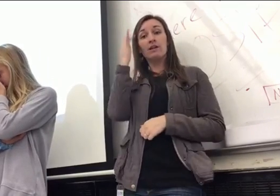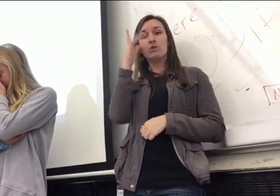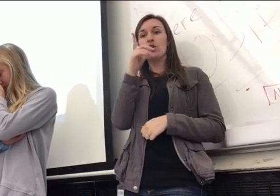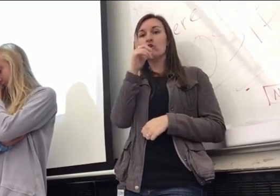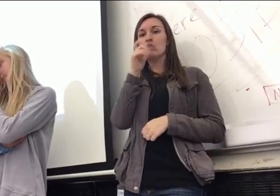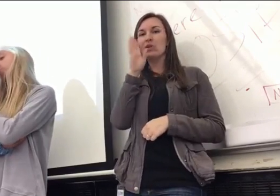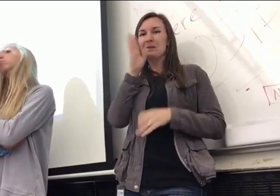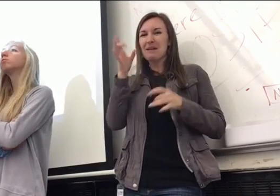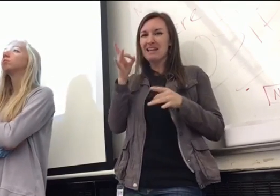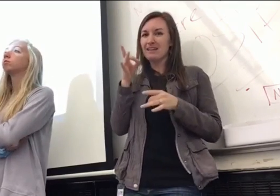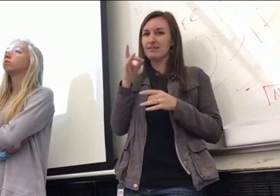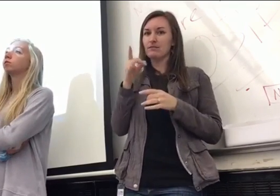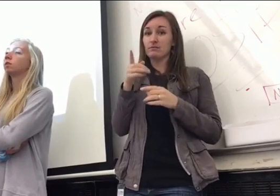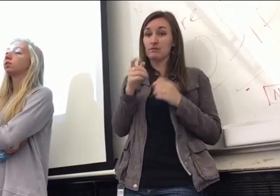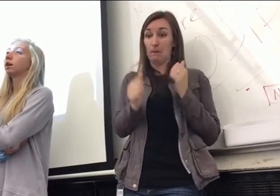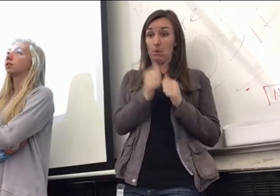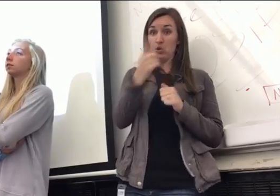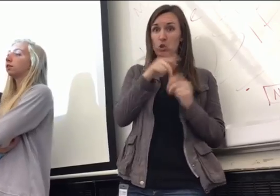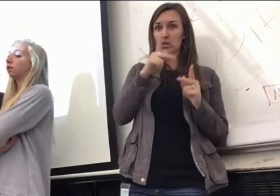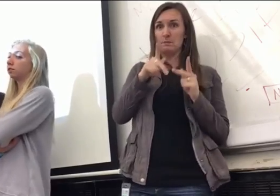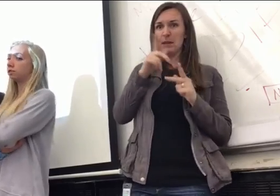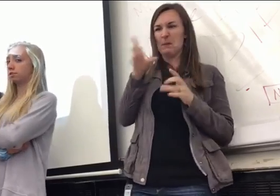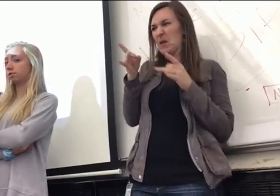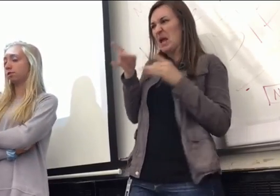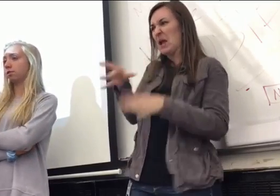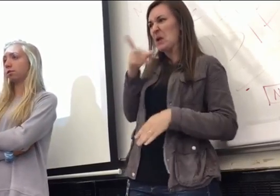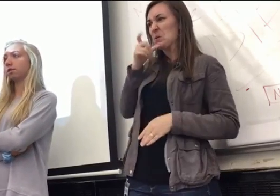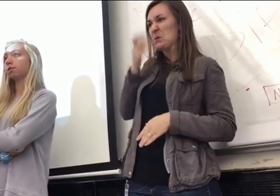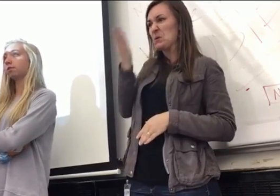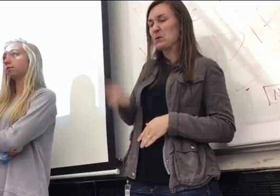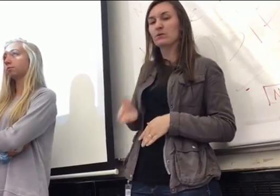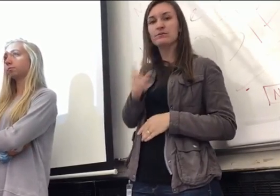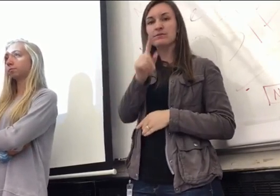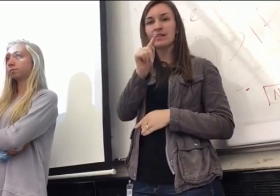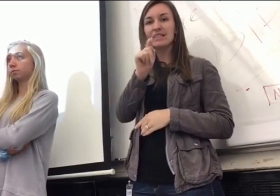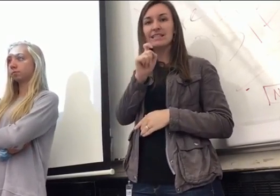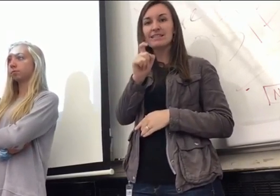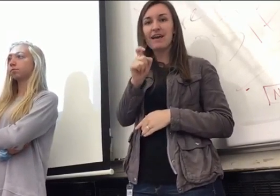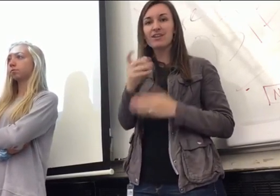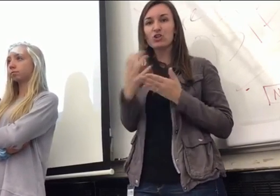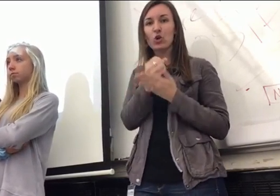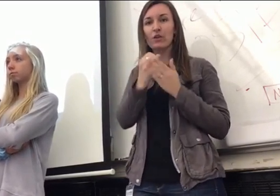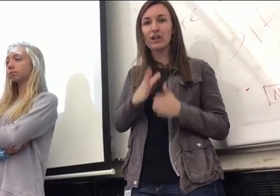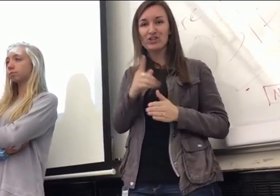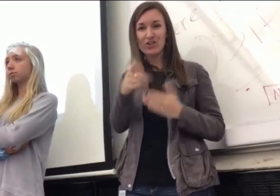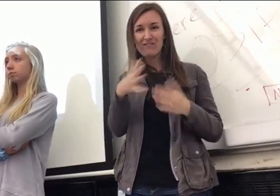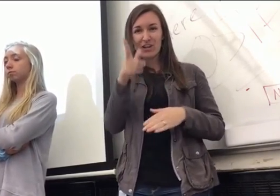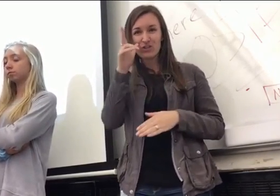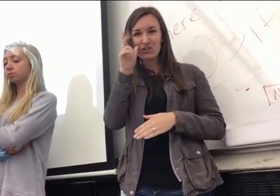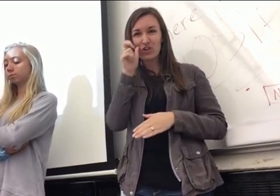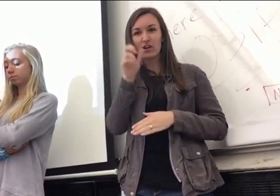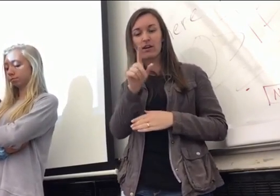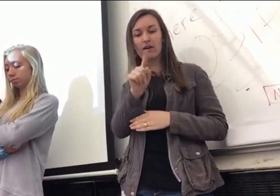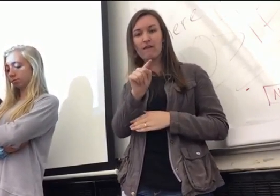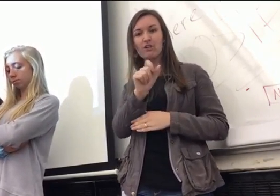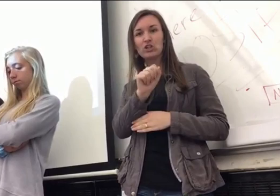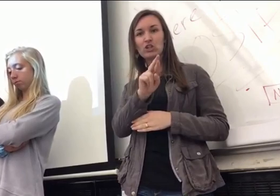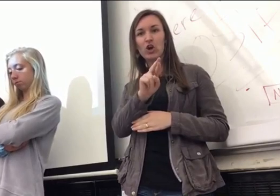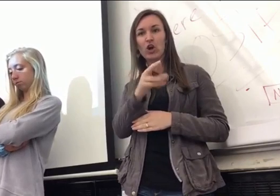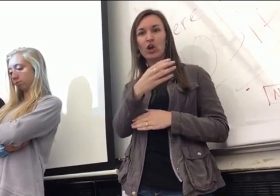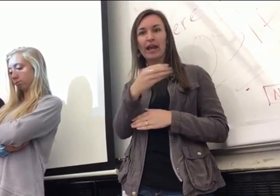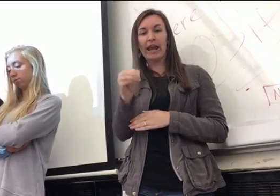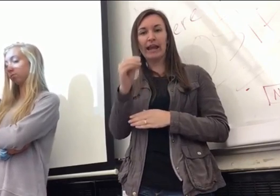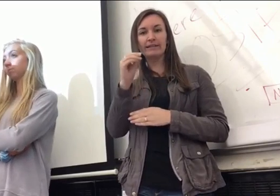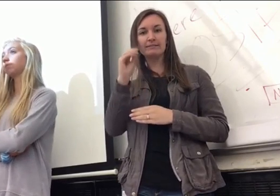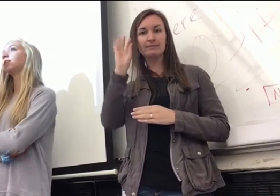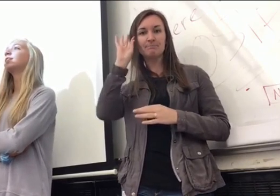most hated colonist in your area? The tax collectors. You guys heard of tar and feathering? Yeah. So, we're not